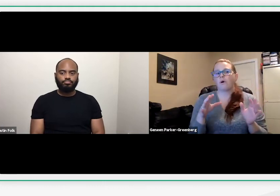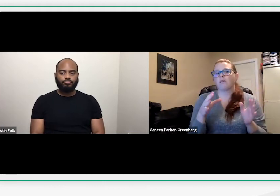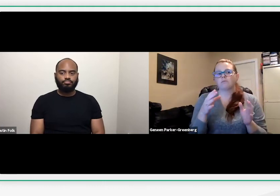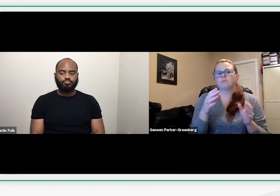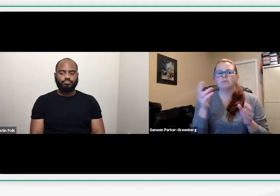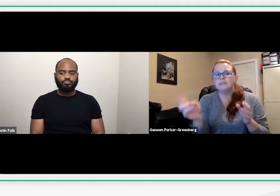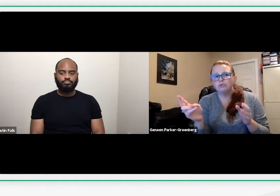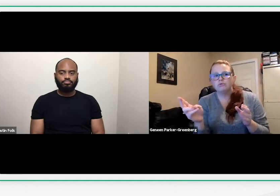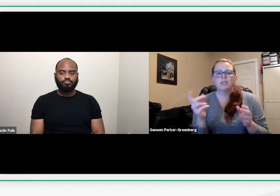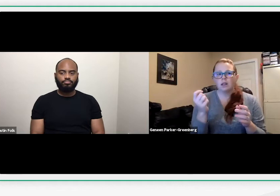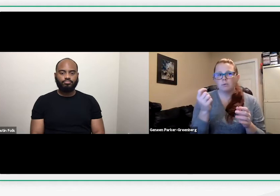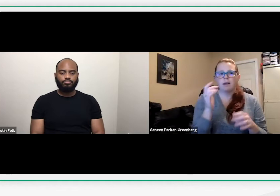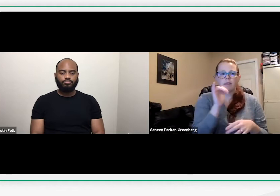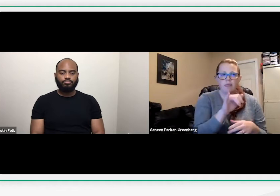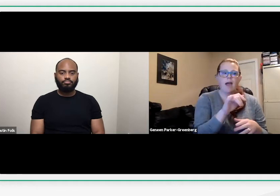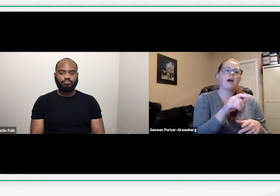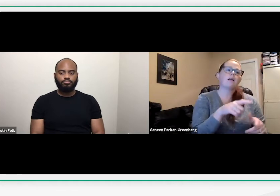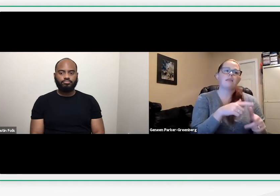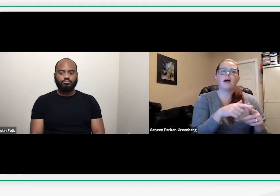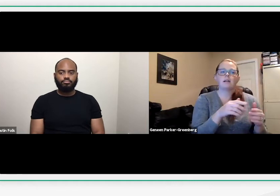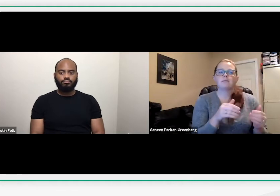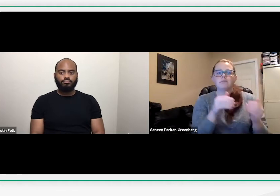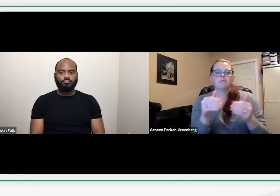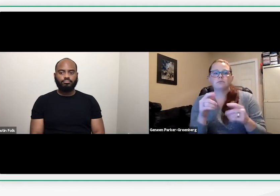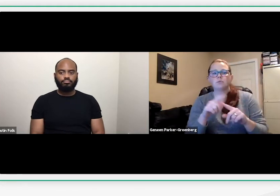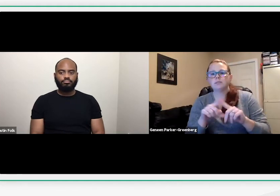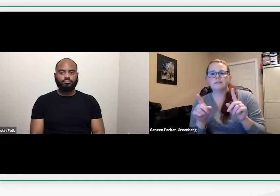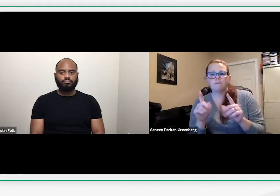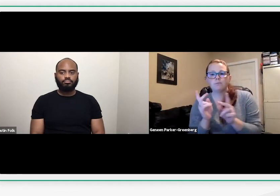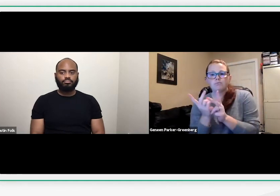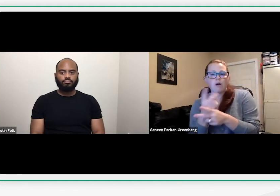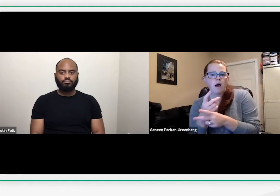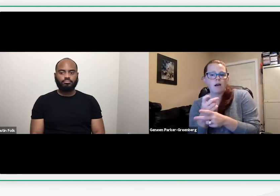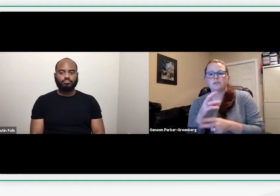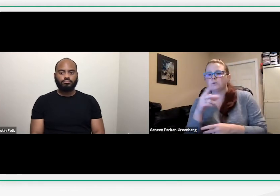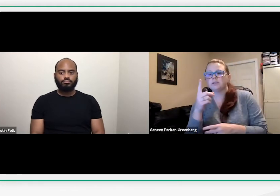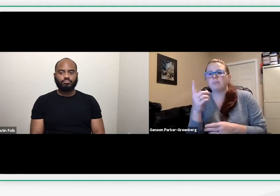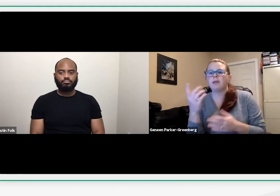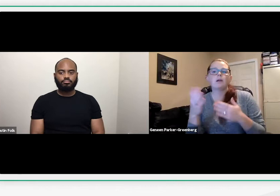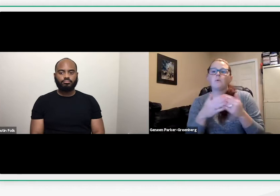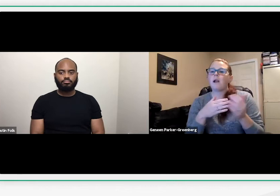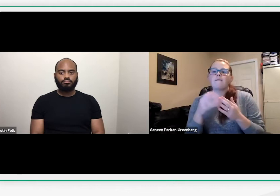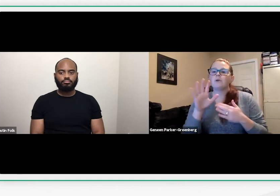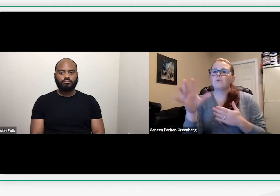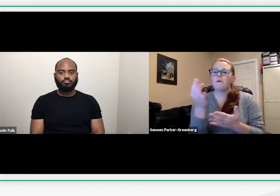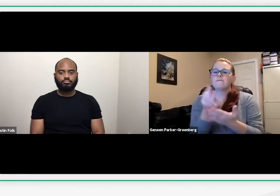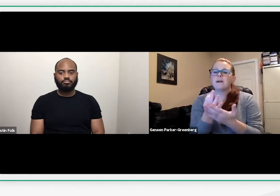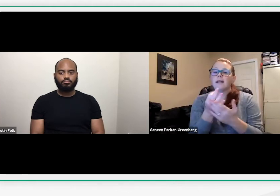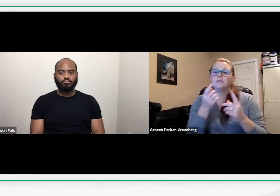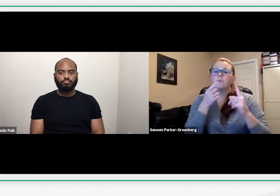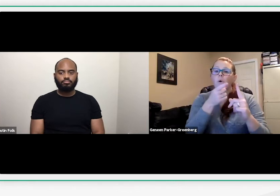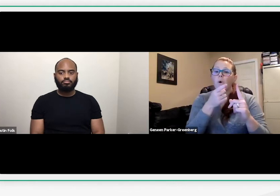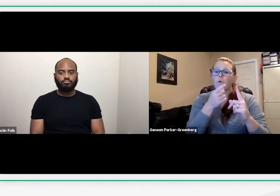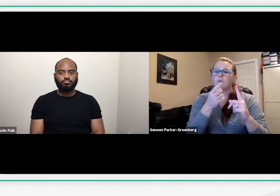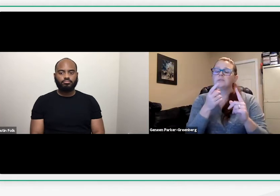an account, do that with just one and show some good payment history for a little while before moving on and applying